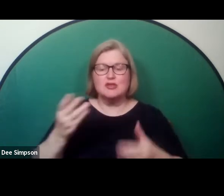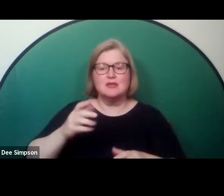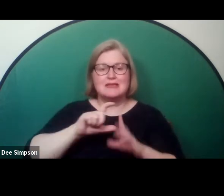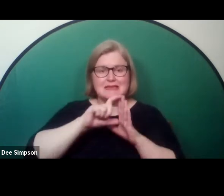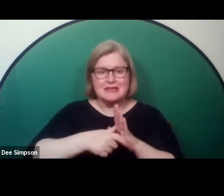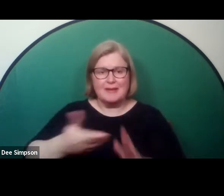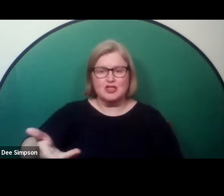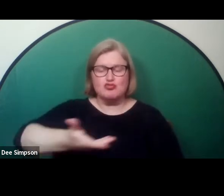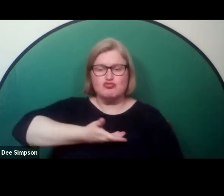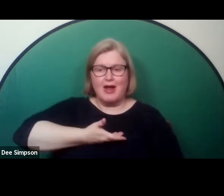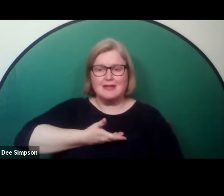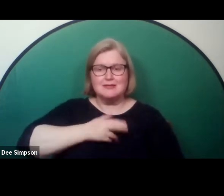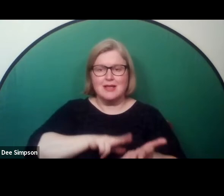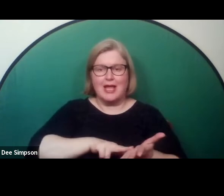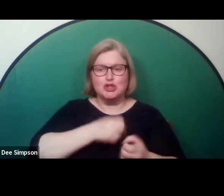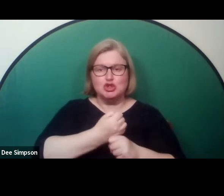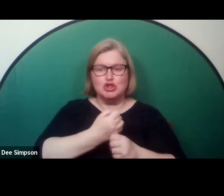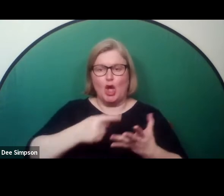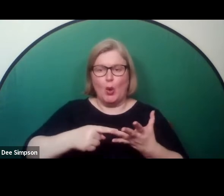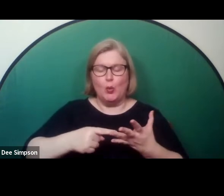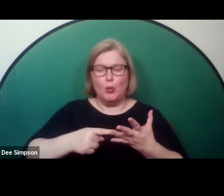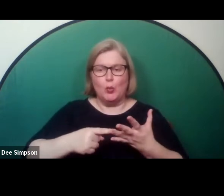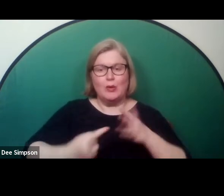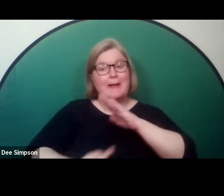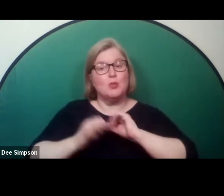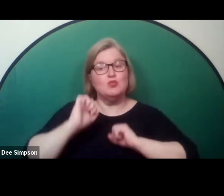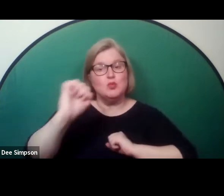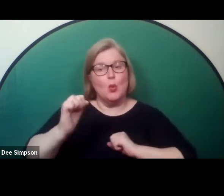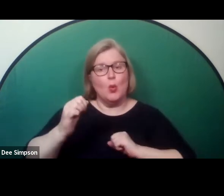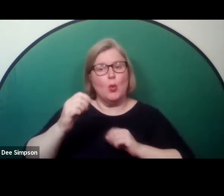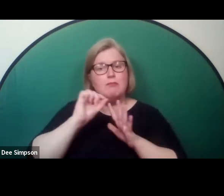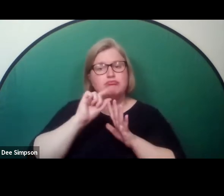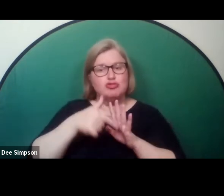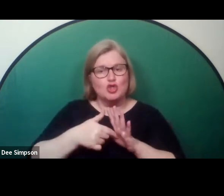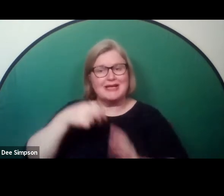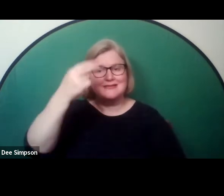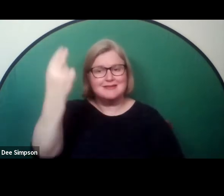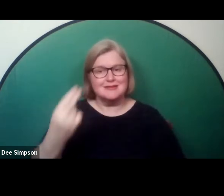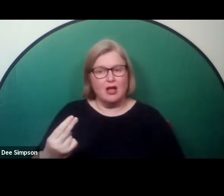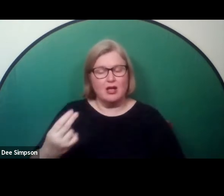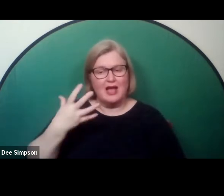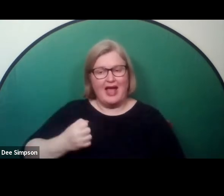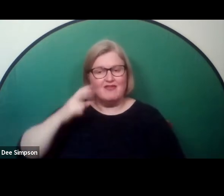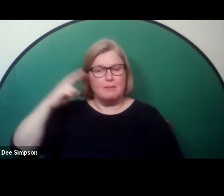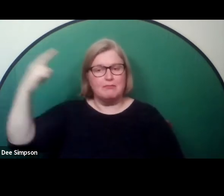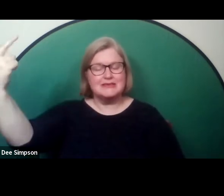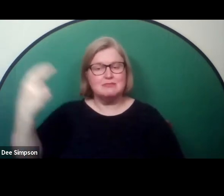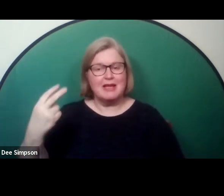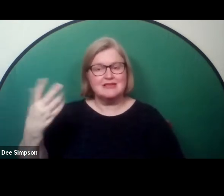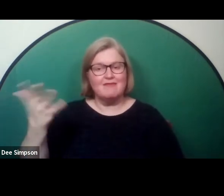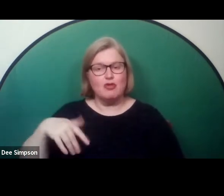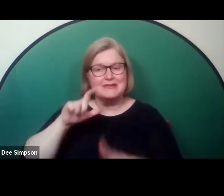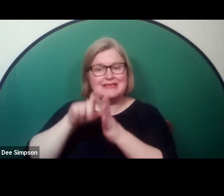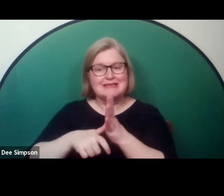it really makes a difference in your project design to have a perspective from the